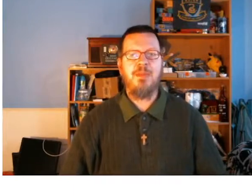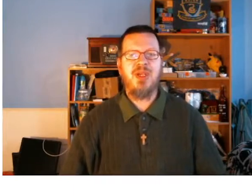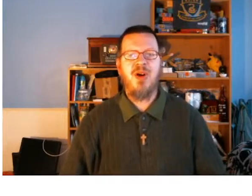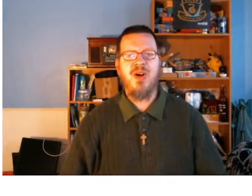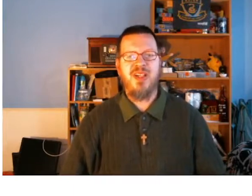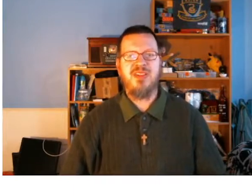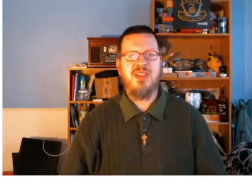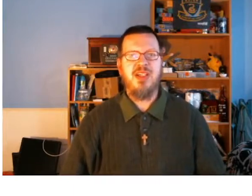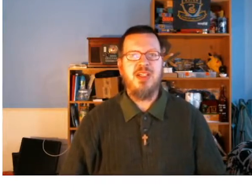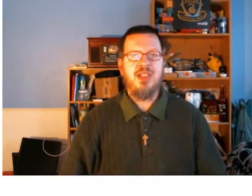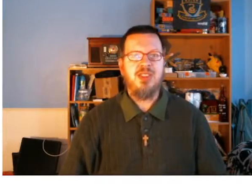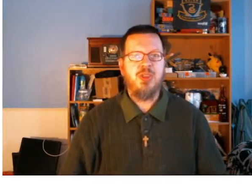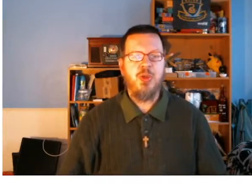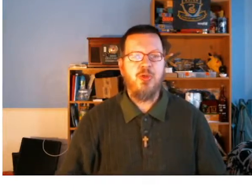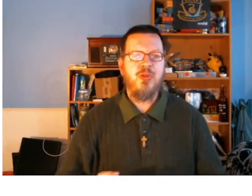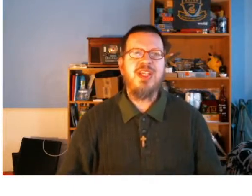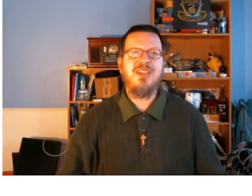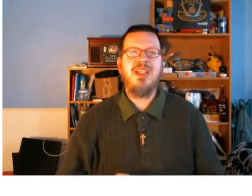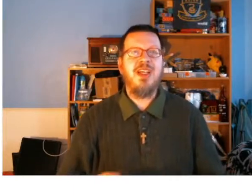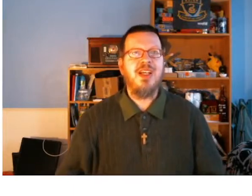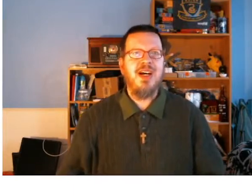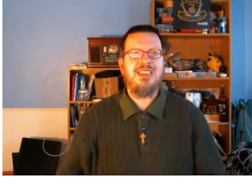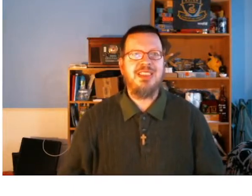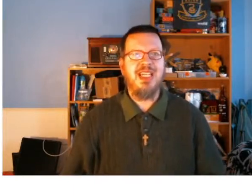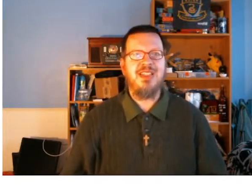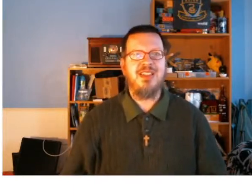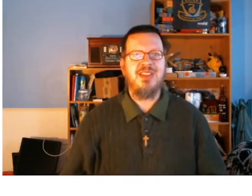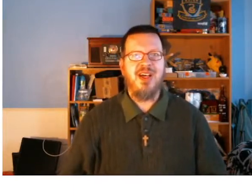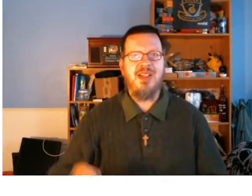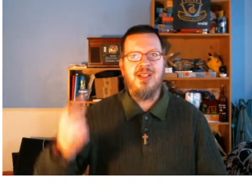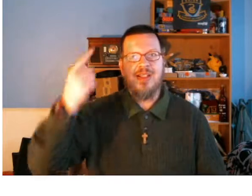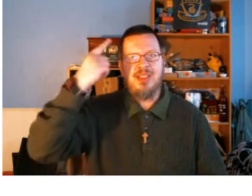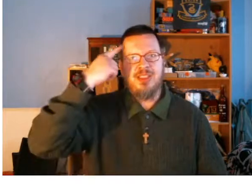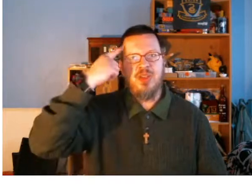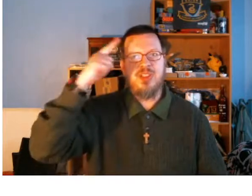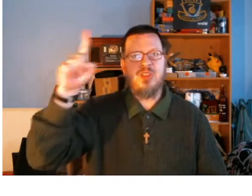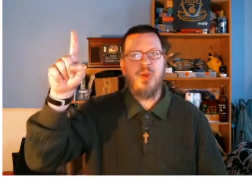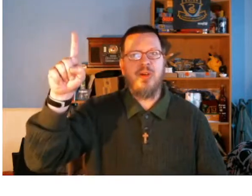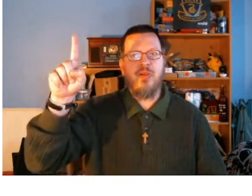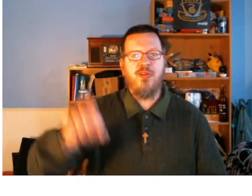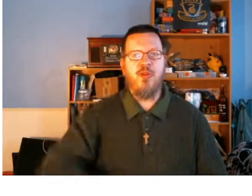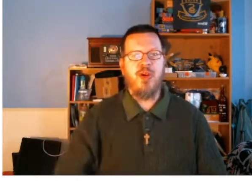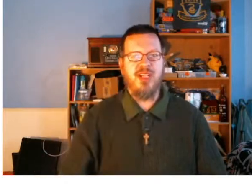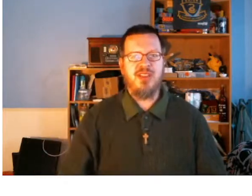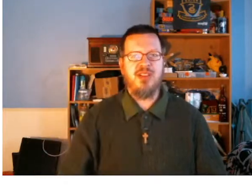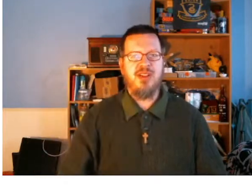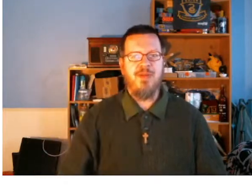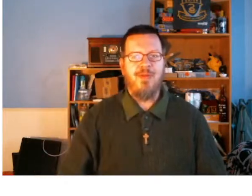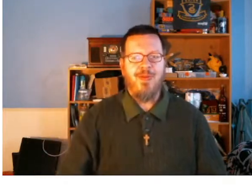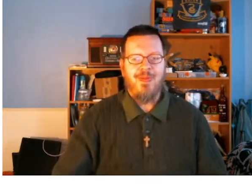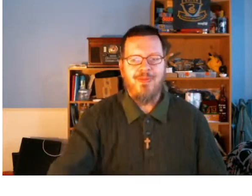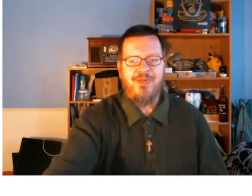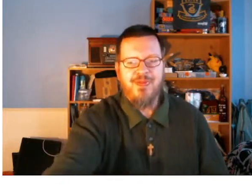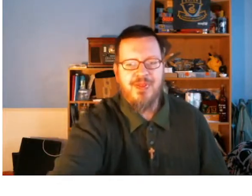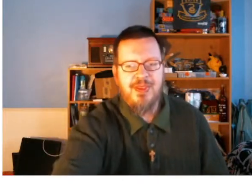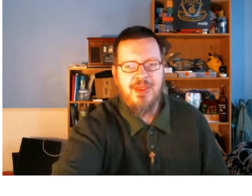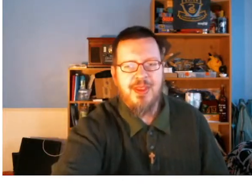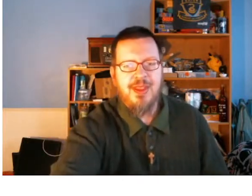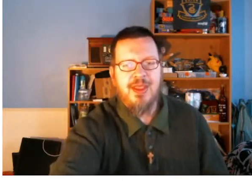saying because. So the reason God sent his Son, so this is what for is.